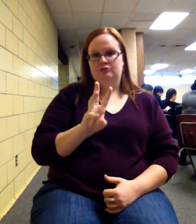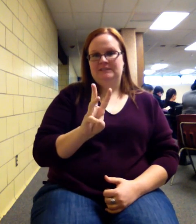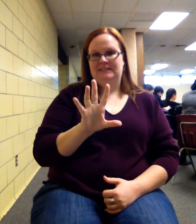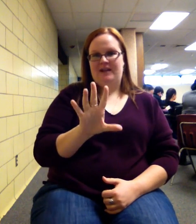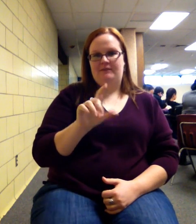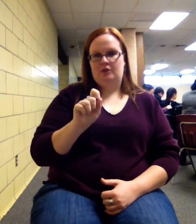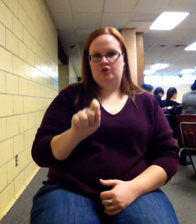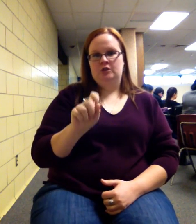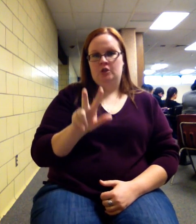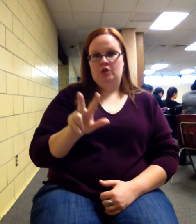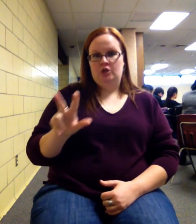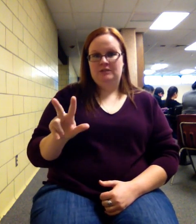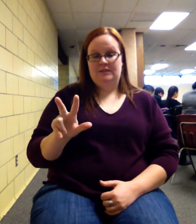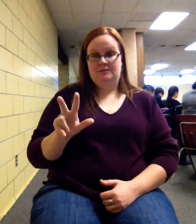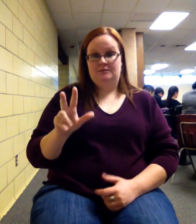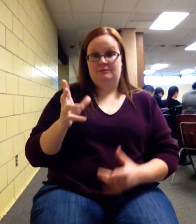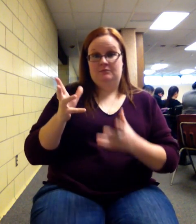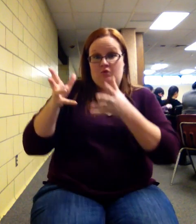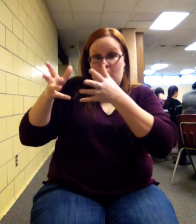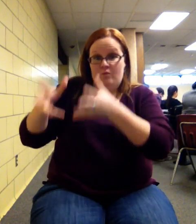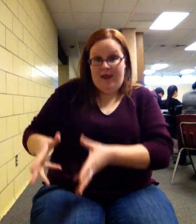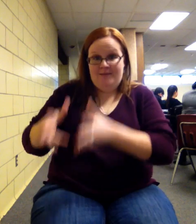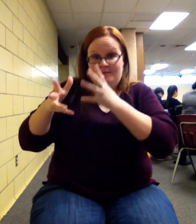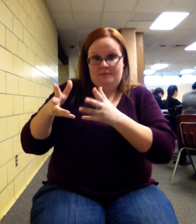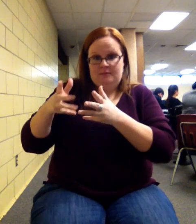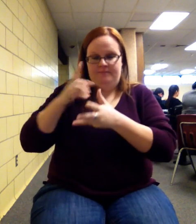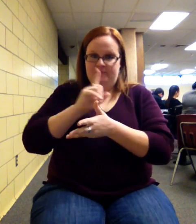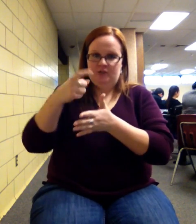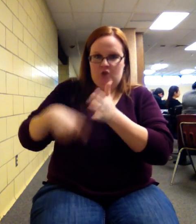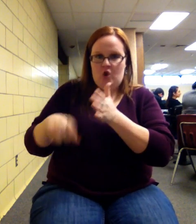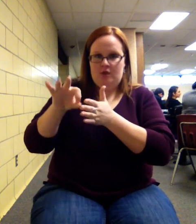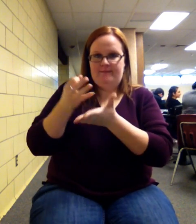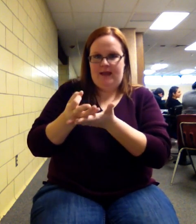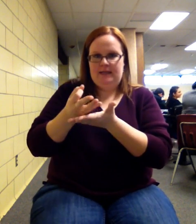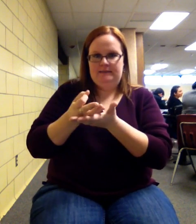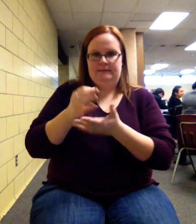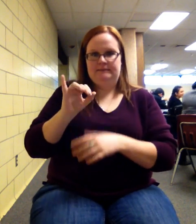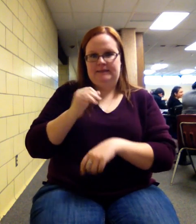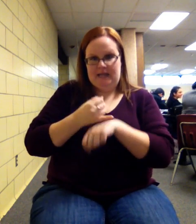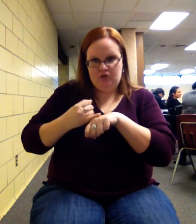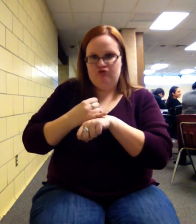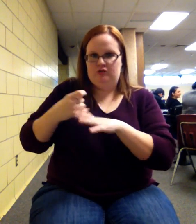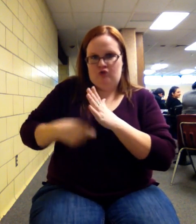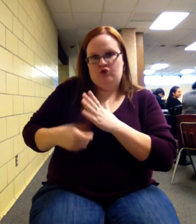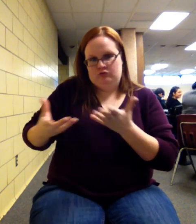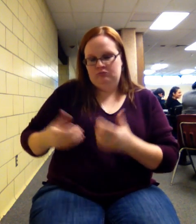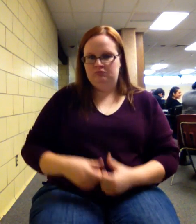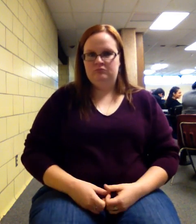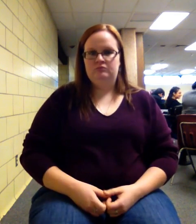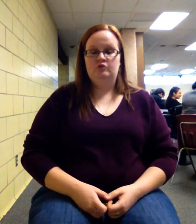$865.33. The rest of it is the cost of financing it, an interest charge basically. So what these furniture companies do is